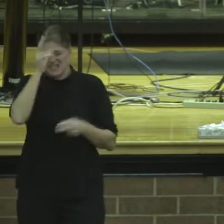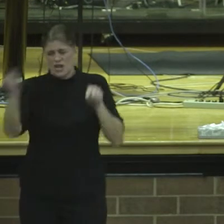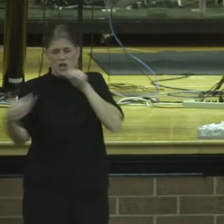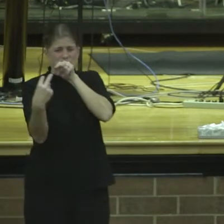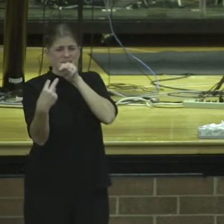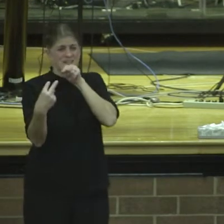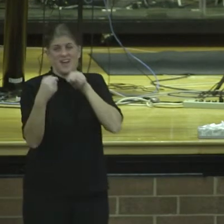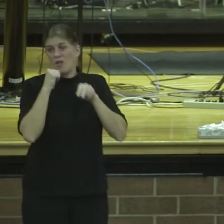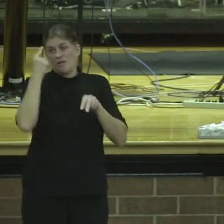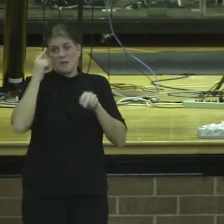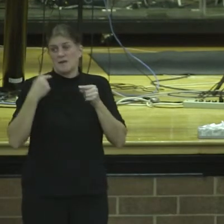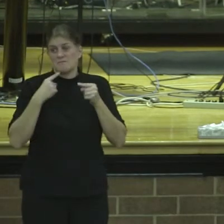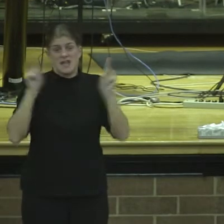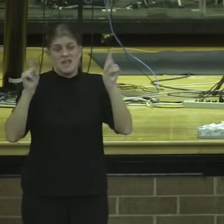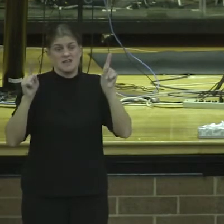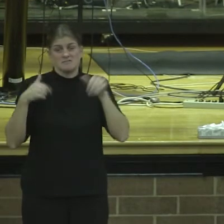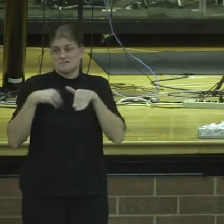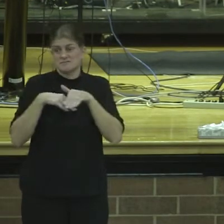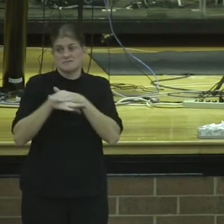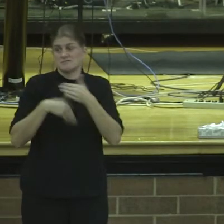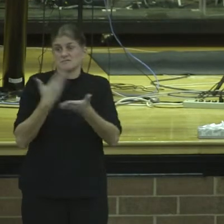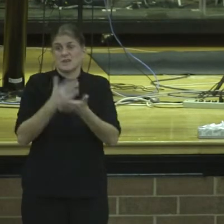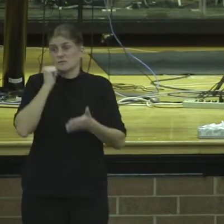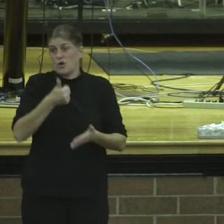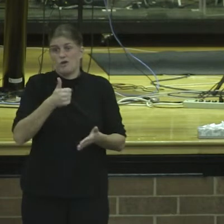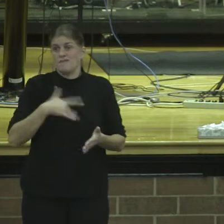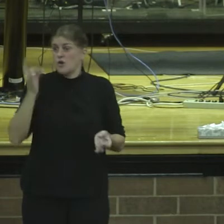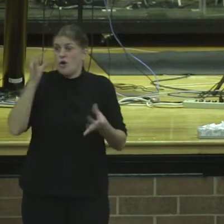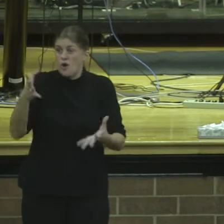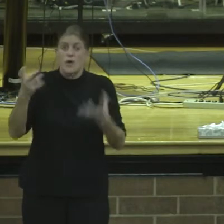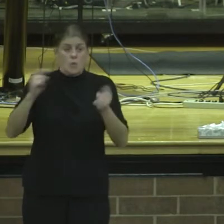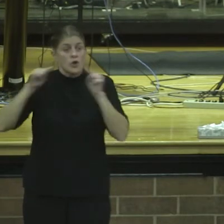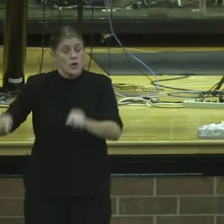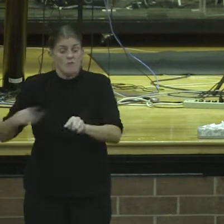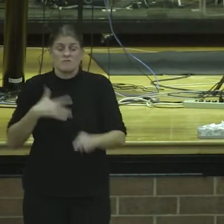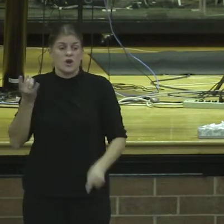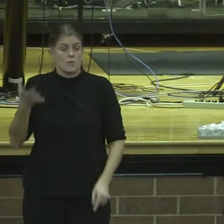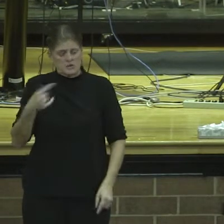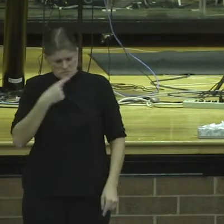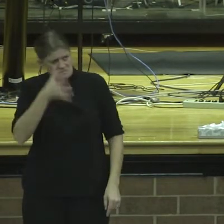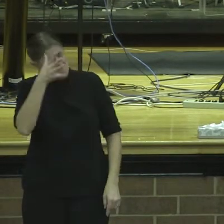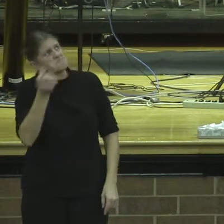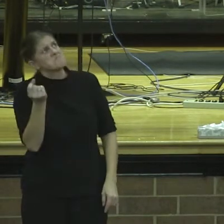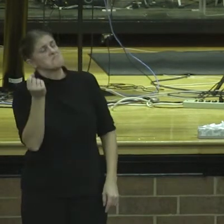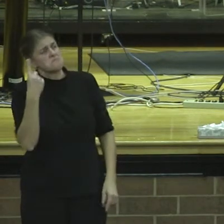don't think I'm going to make it tomorrow. I'm feeling horrible. I'm really sorry. I want to be there. I said, Dad, I